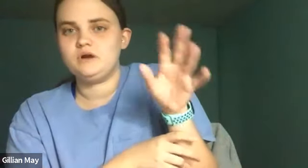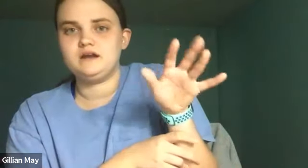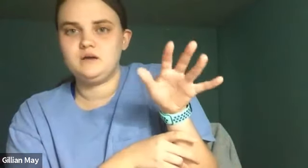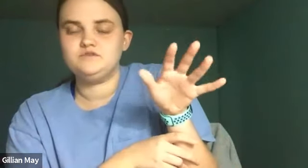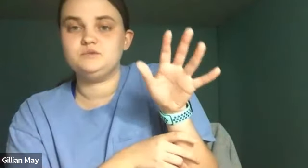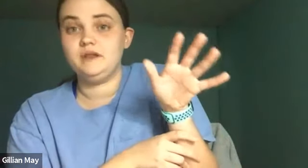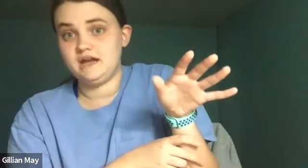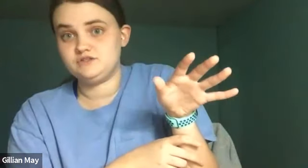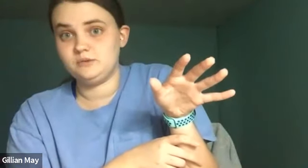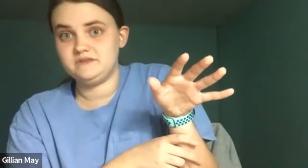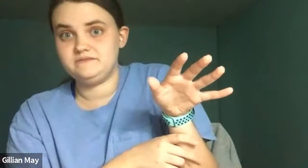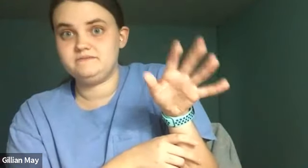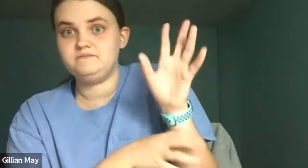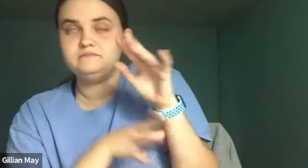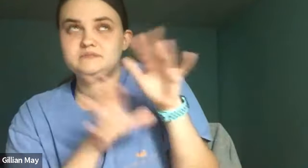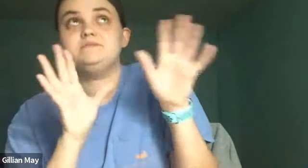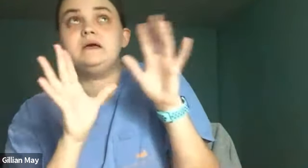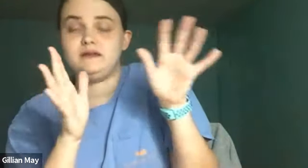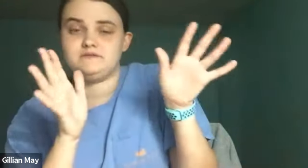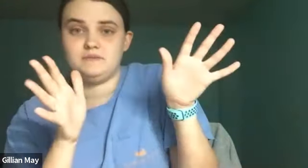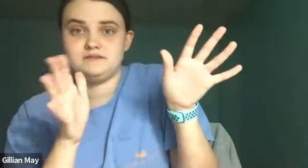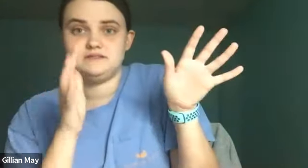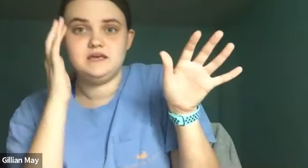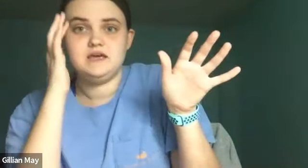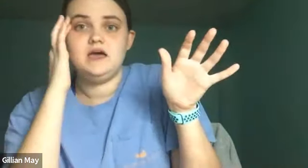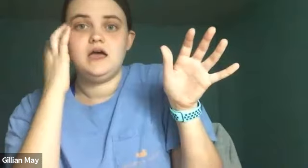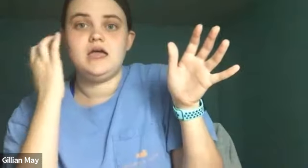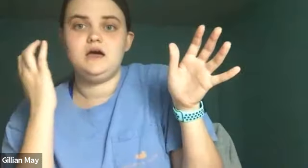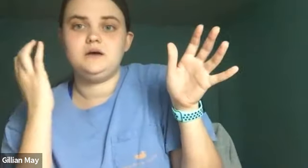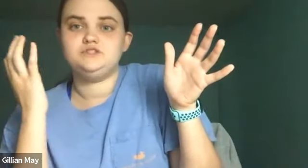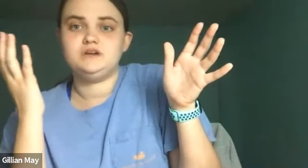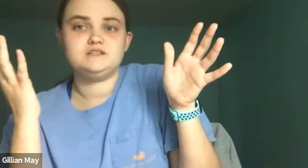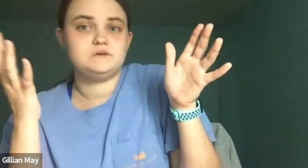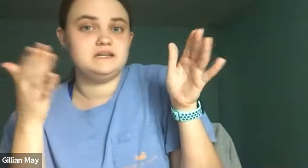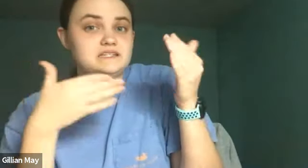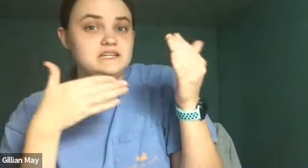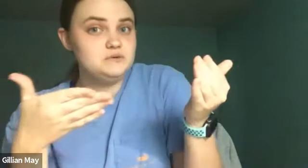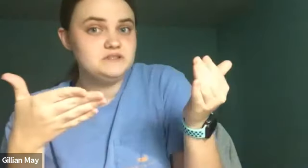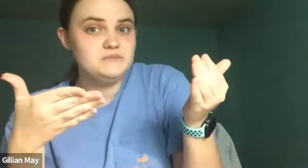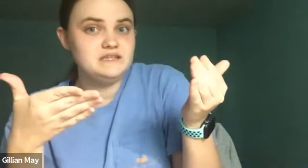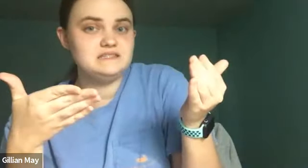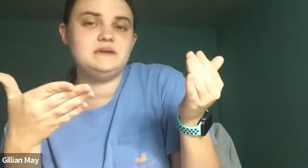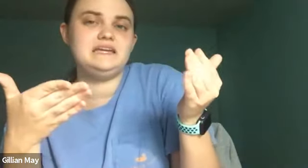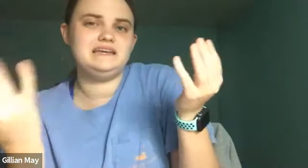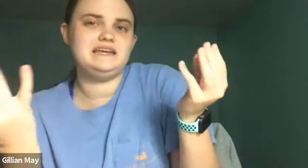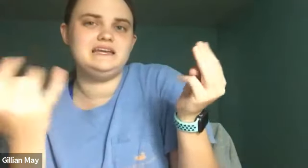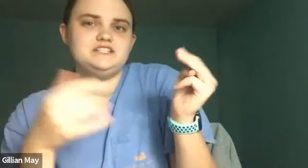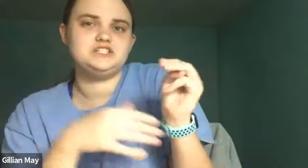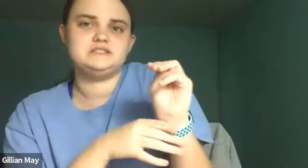kind of comfortable and natural with the spelling of the months. Do you guys want to continue with the months? I mean, again, it is just